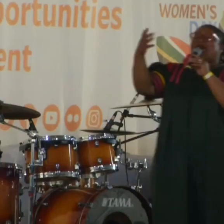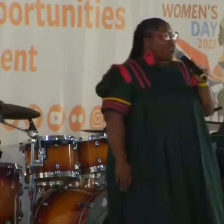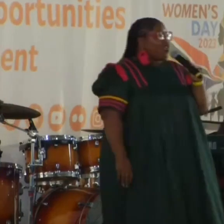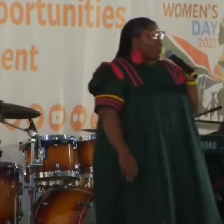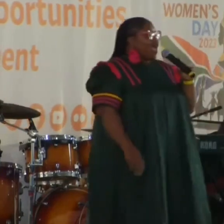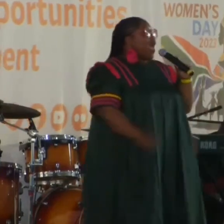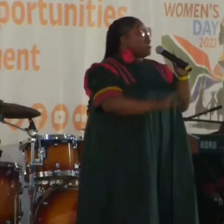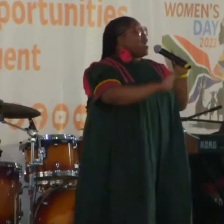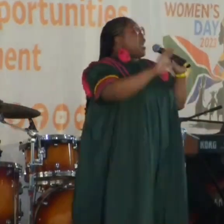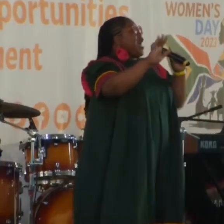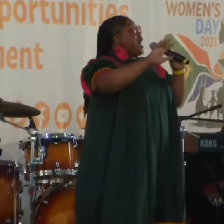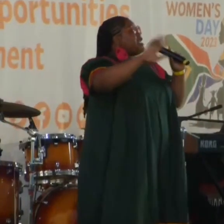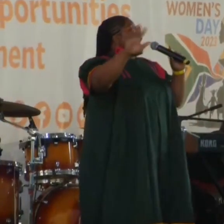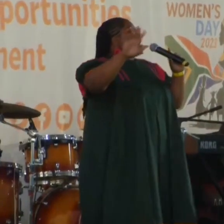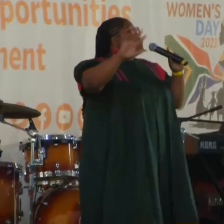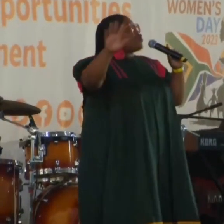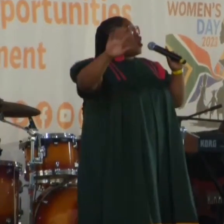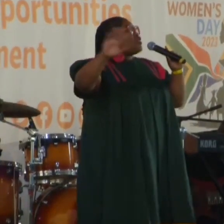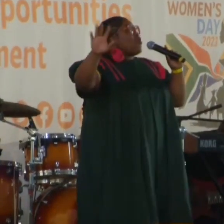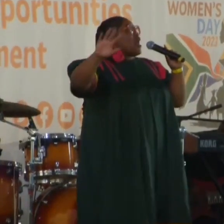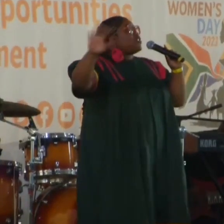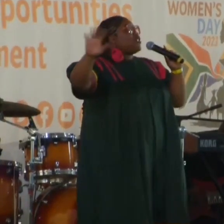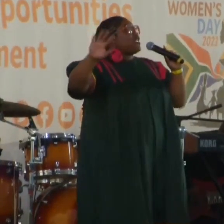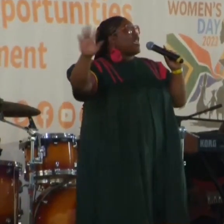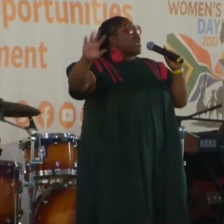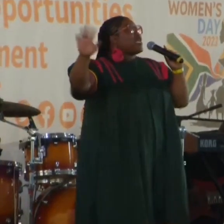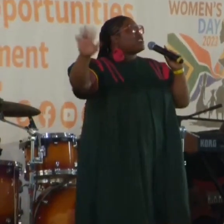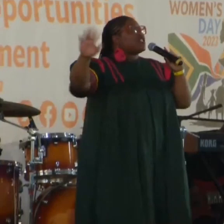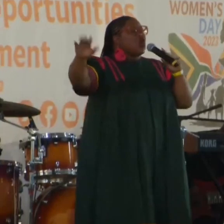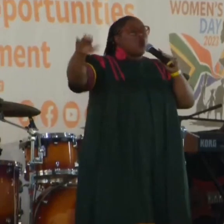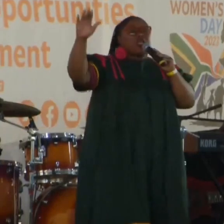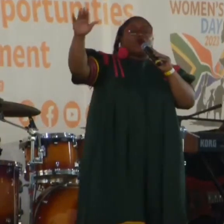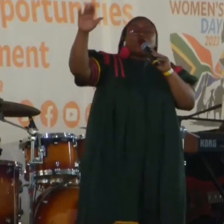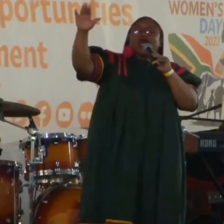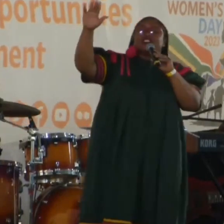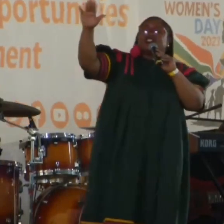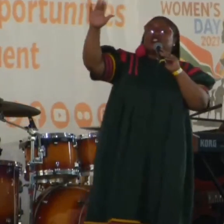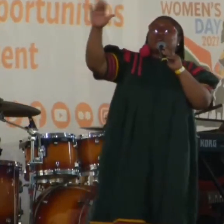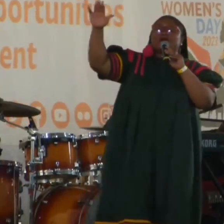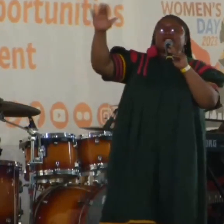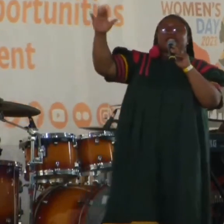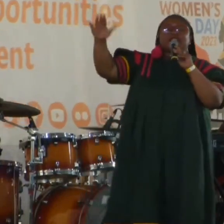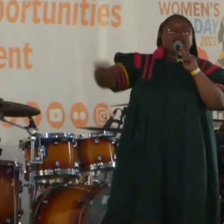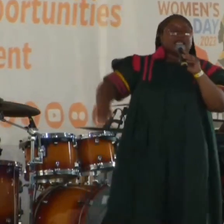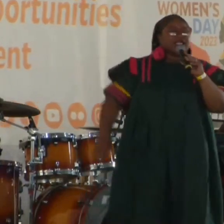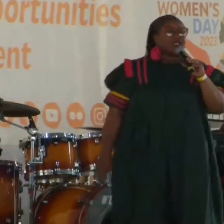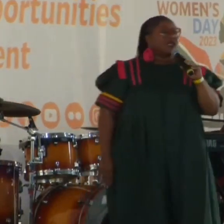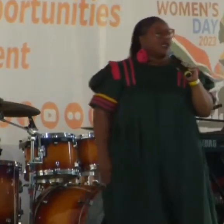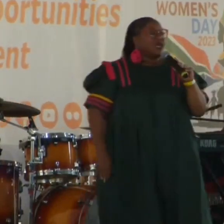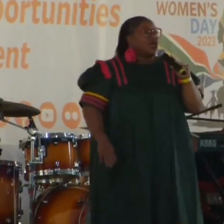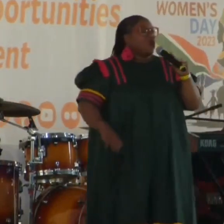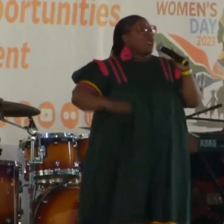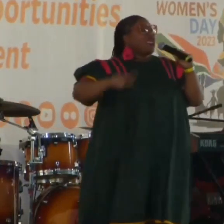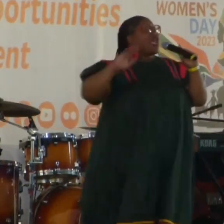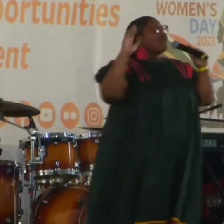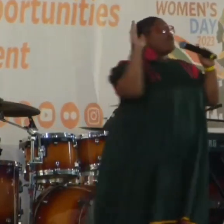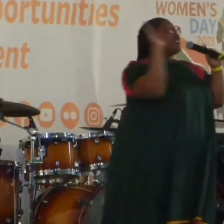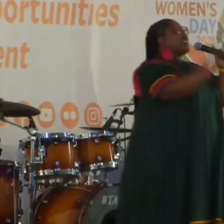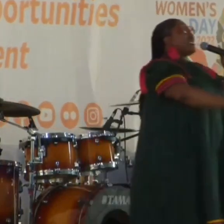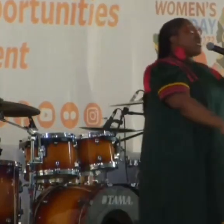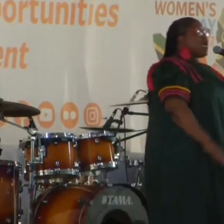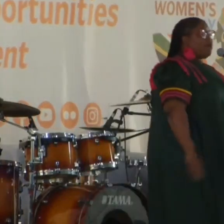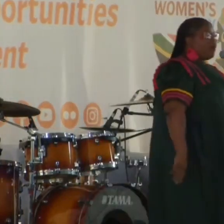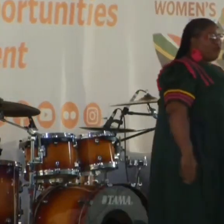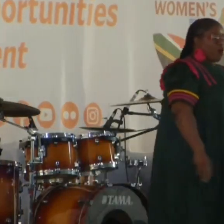remembered. Hang our names on the washing lines, we want to be seen. We have